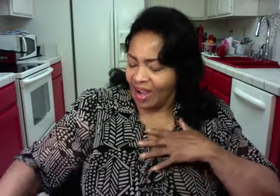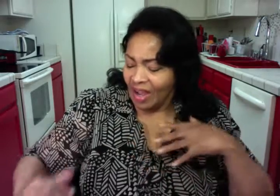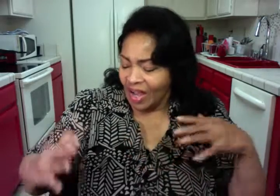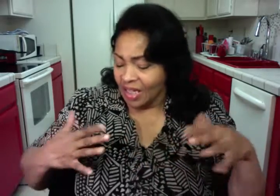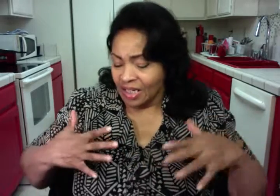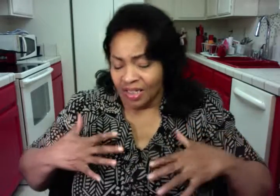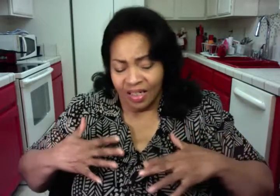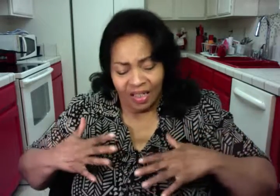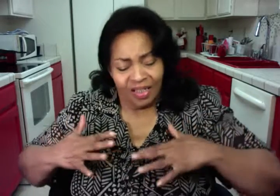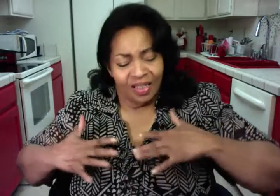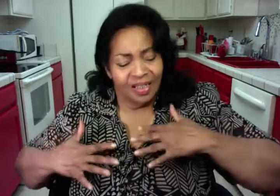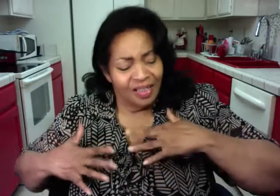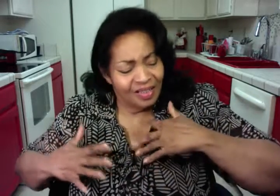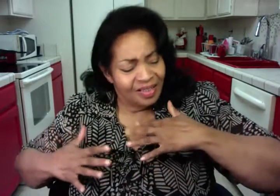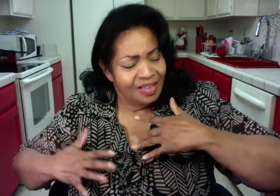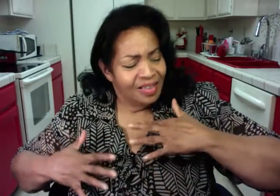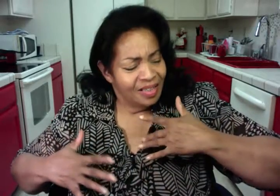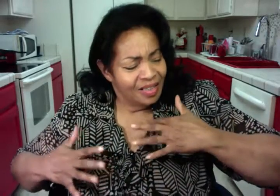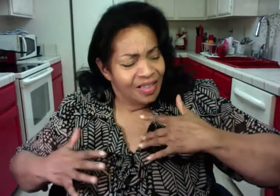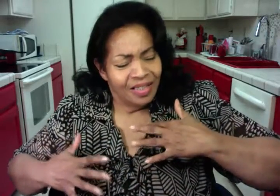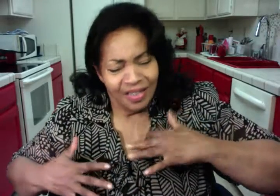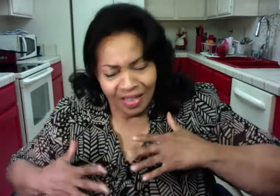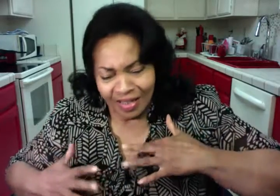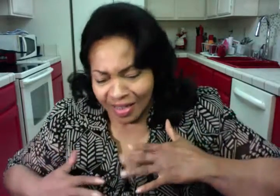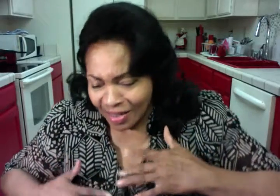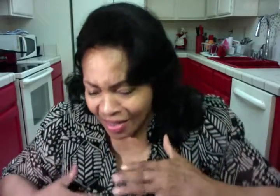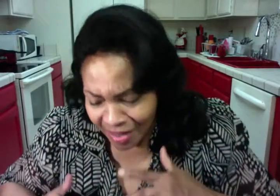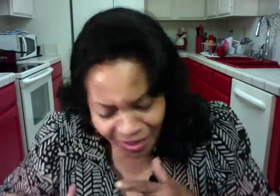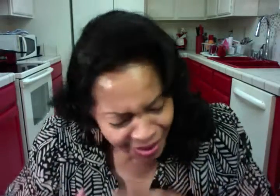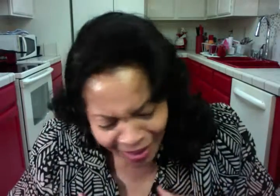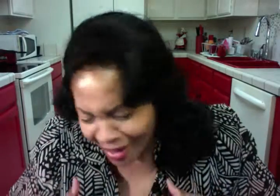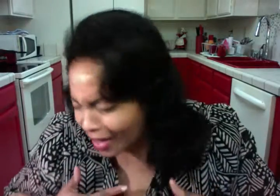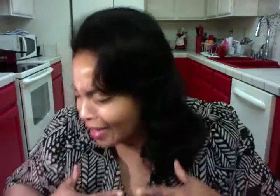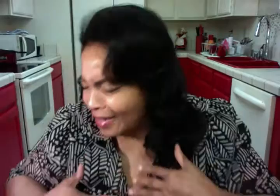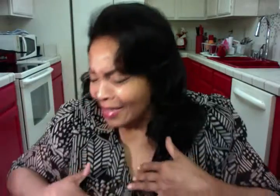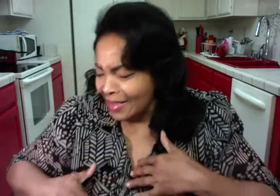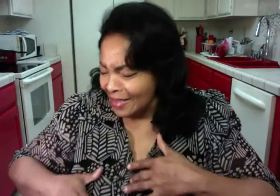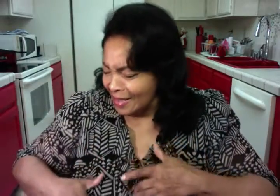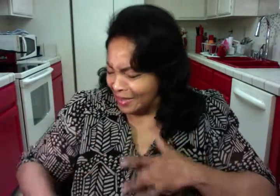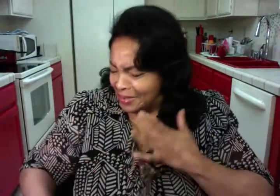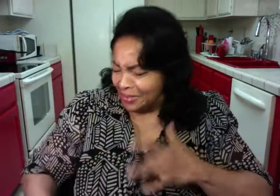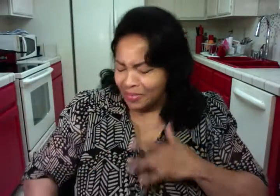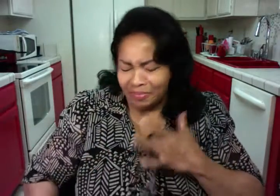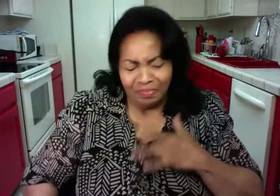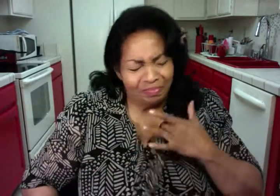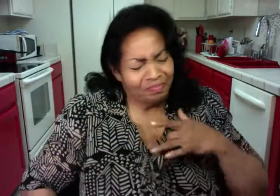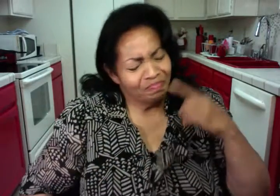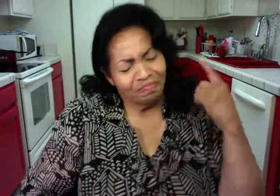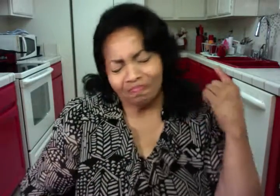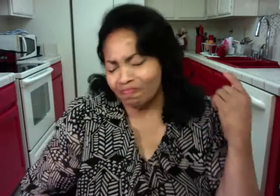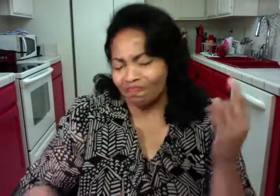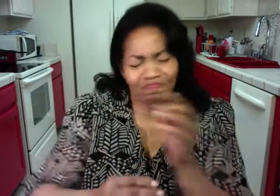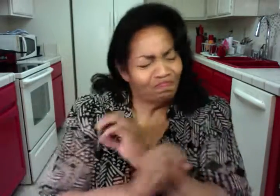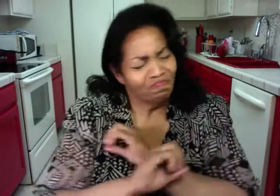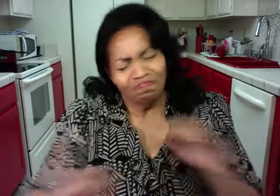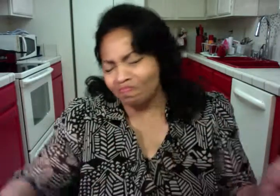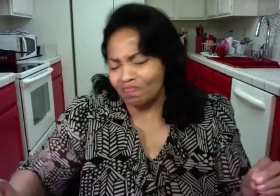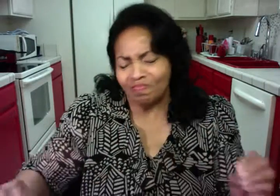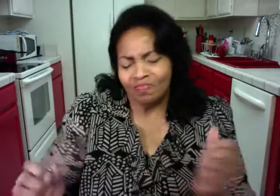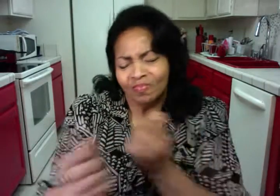fears. And whenever I feel that no one